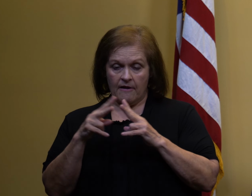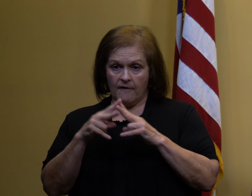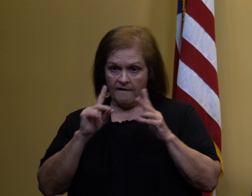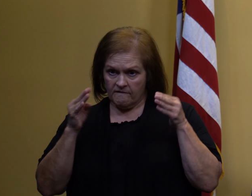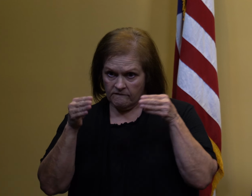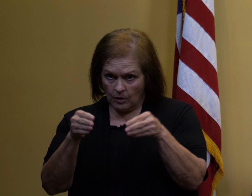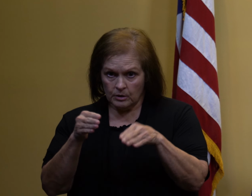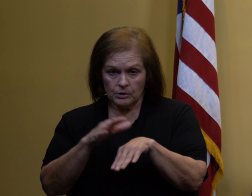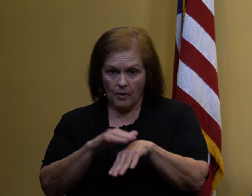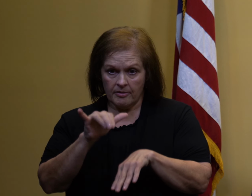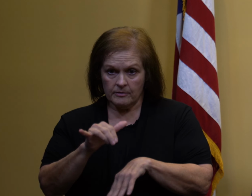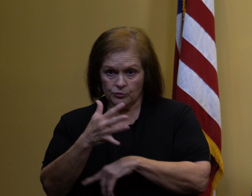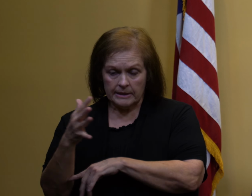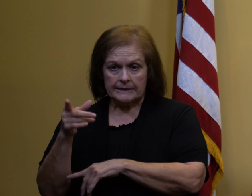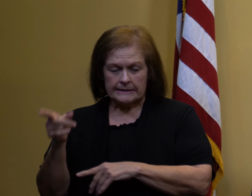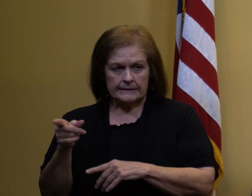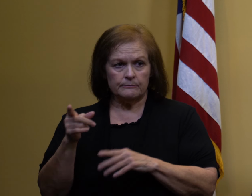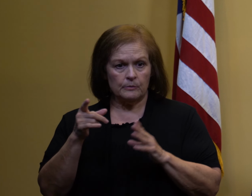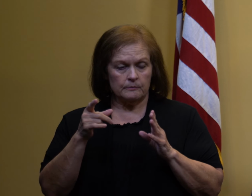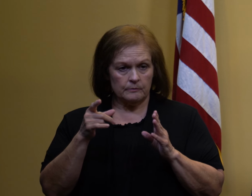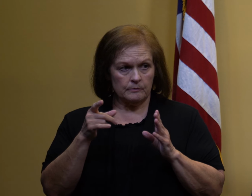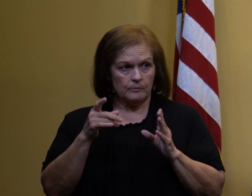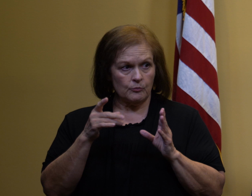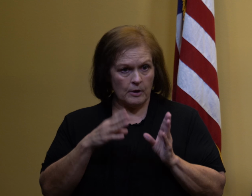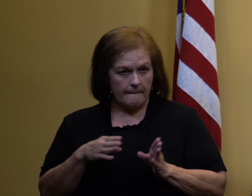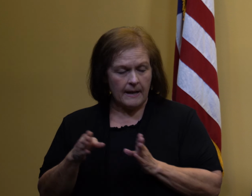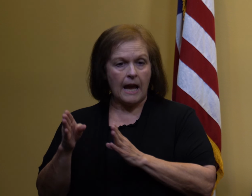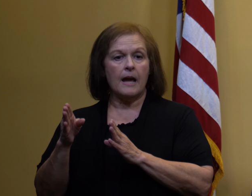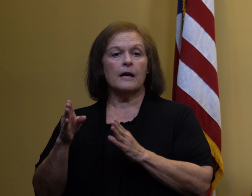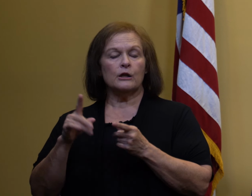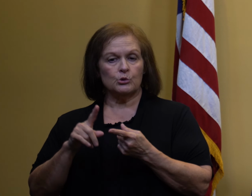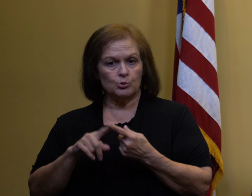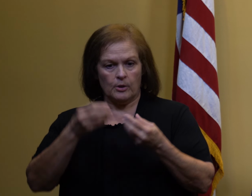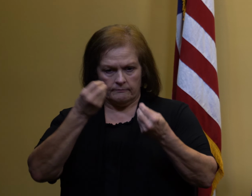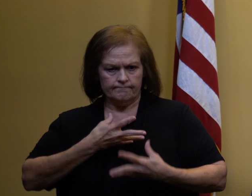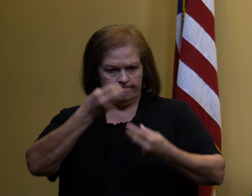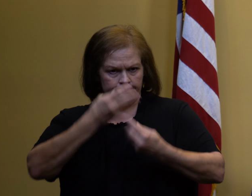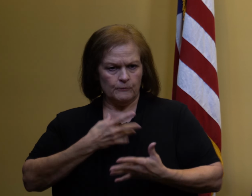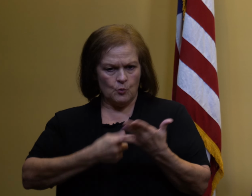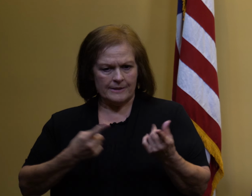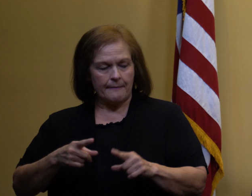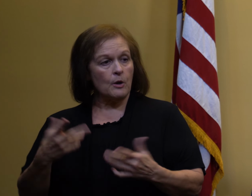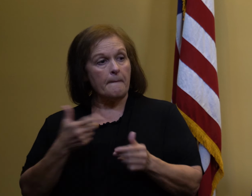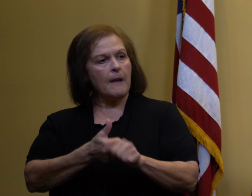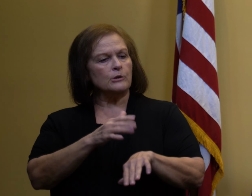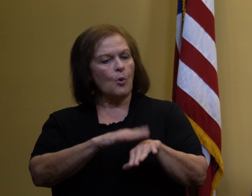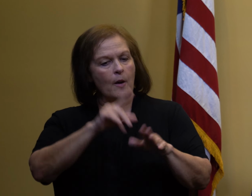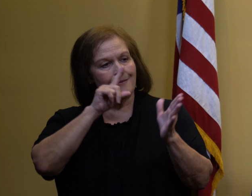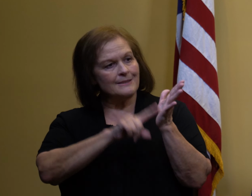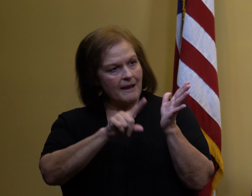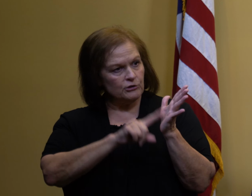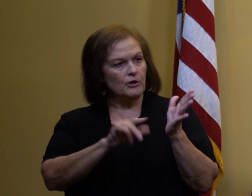on this and even prepared, I would say, to give frequent updates. But it's based on inspections that